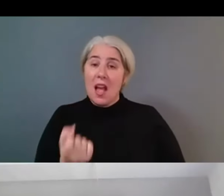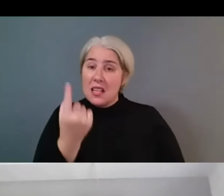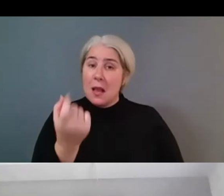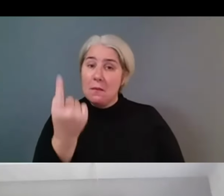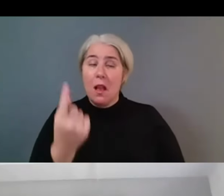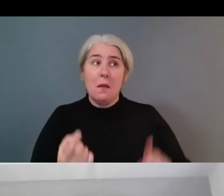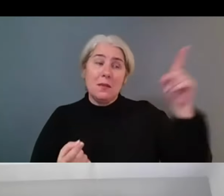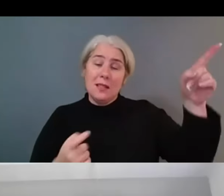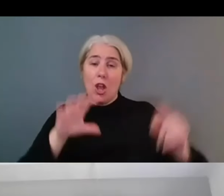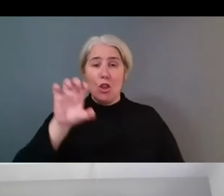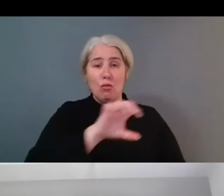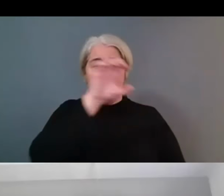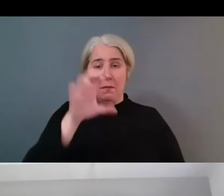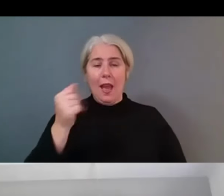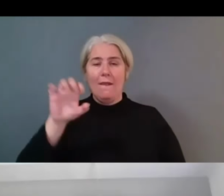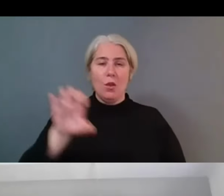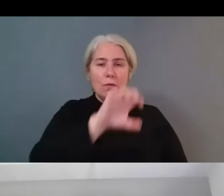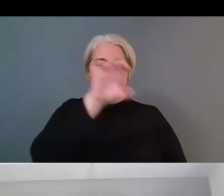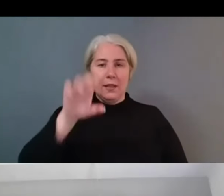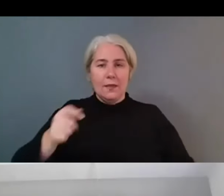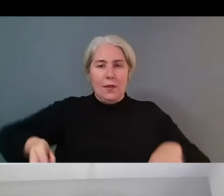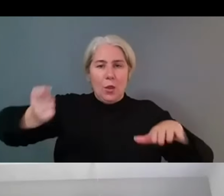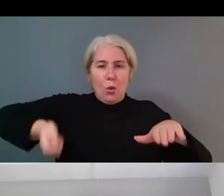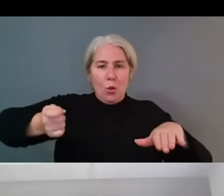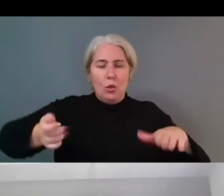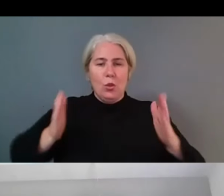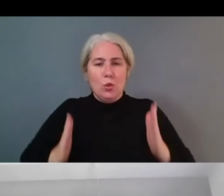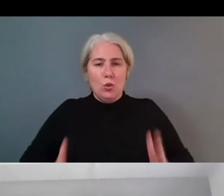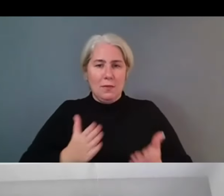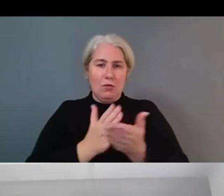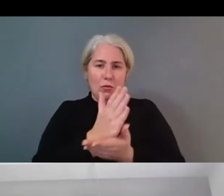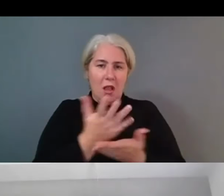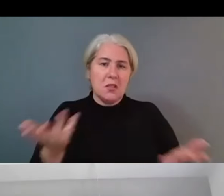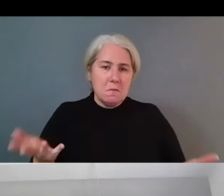Human Rights. So that is the most important criteria.